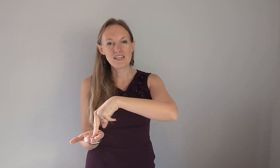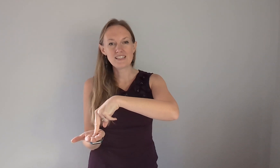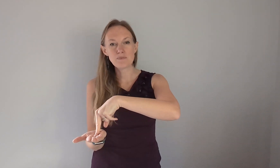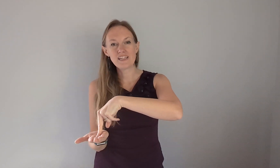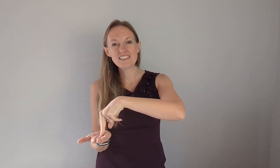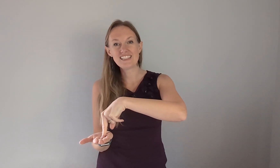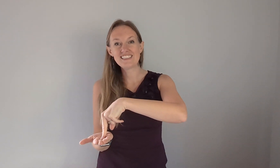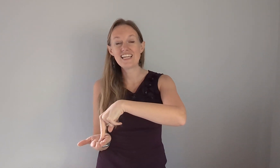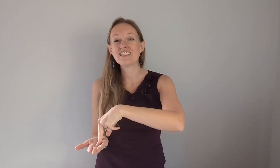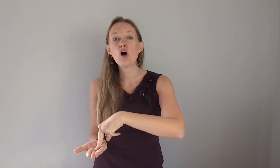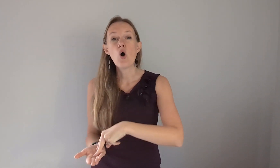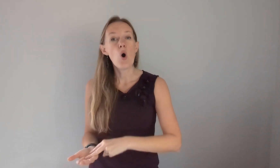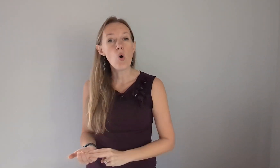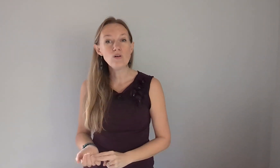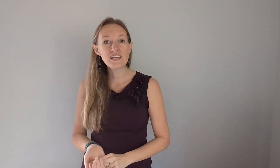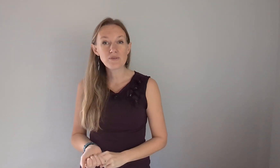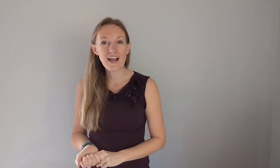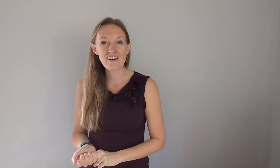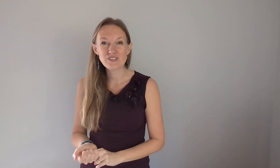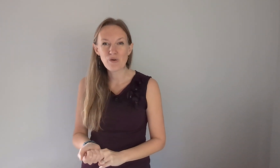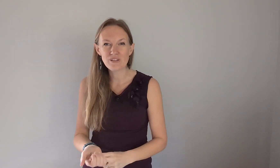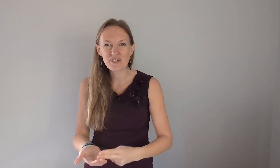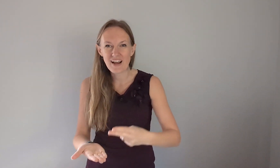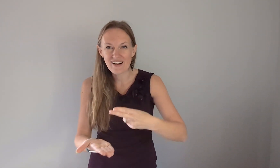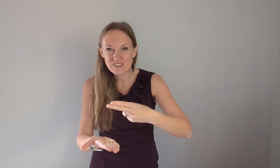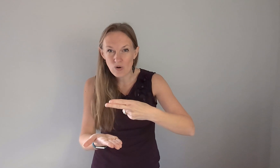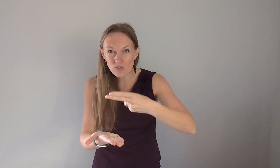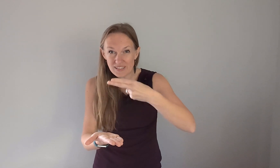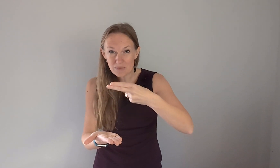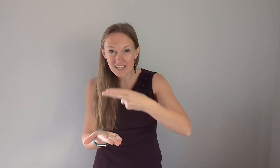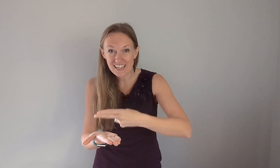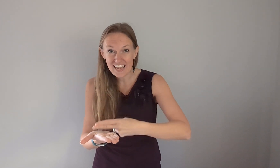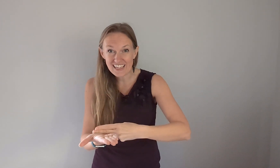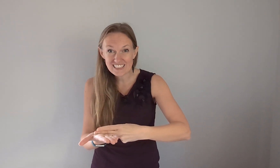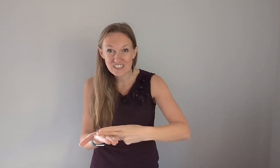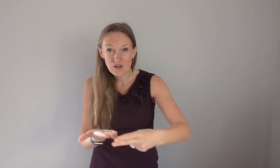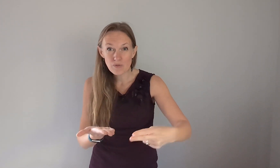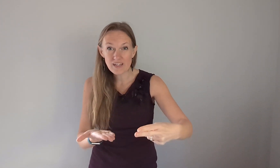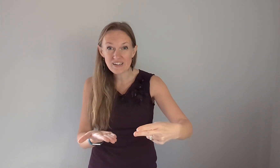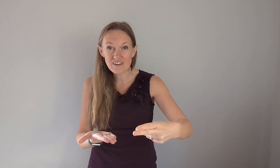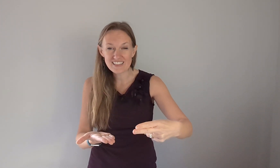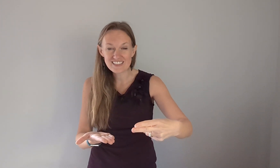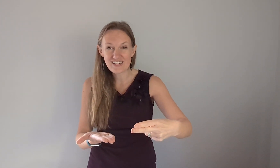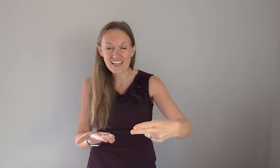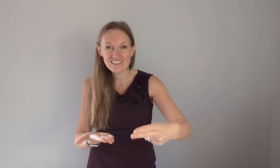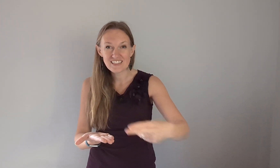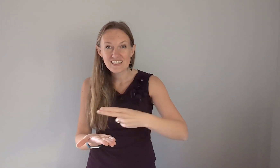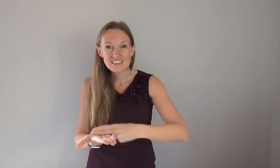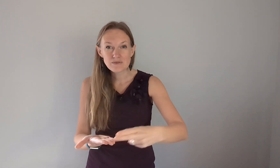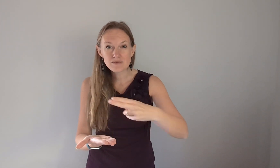Making this place I stand, holy ground, holy ground. Holy, you're making an H. Running it across your hand. Sometimes